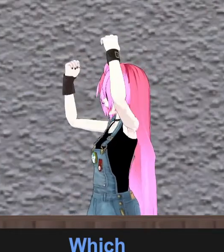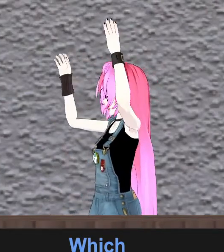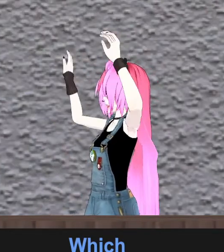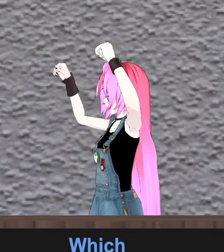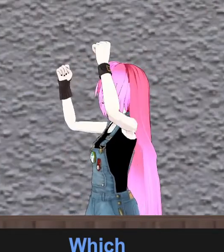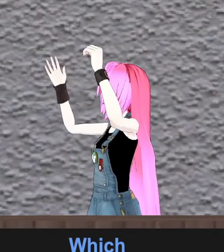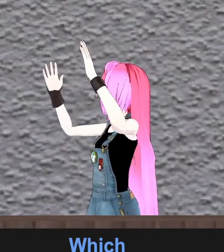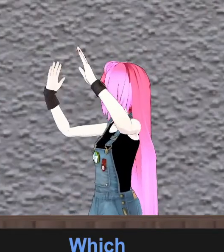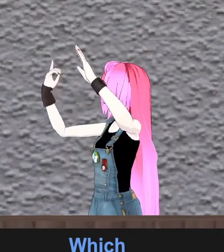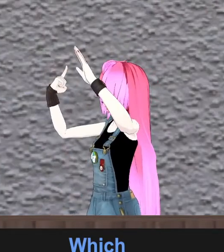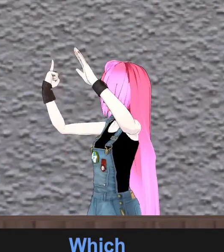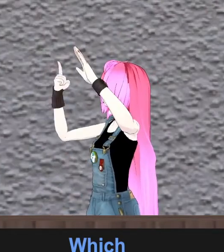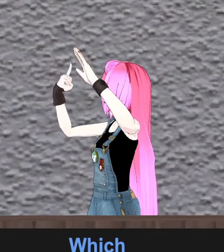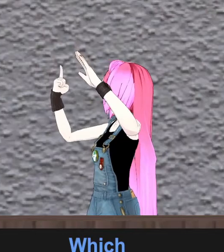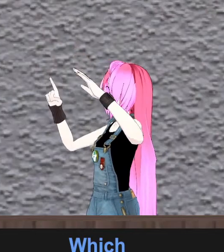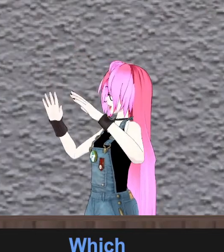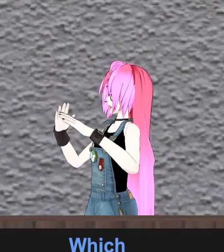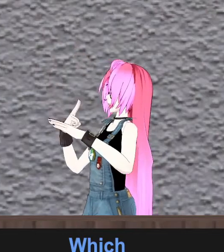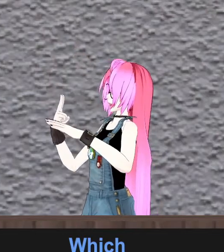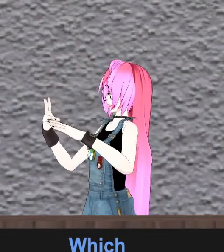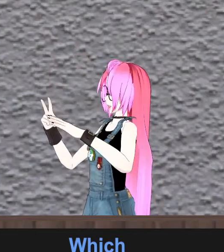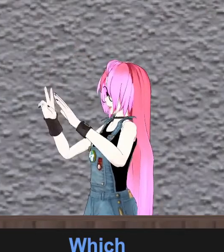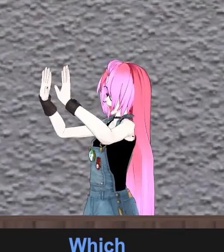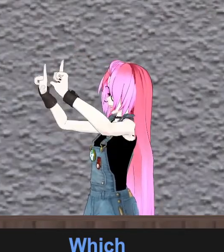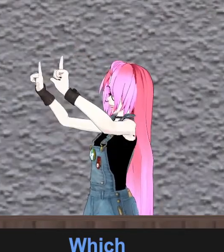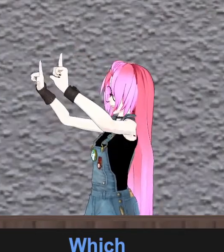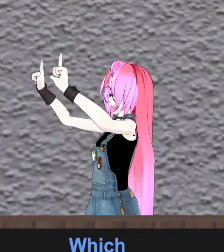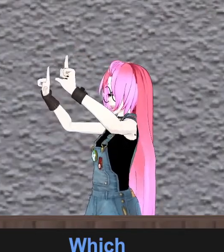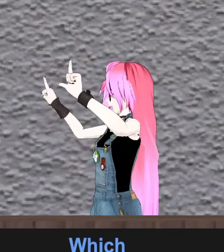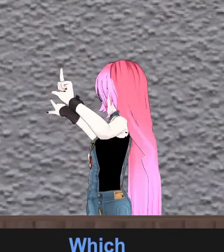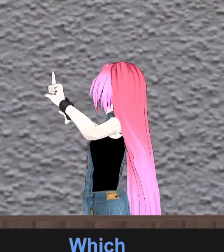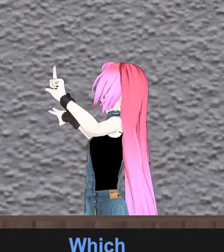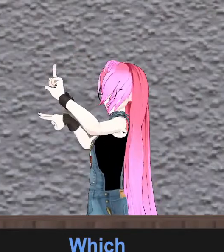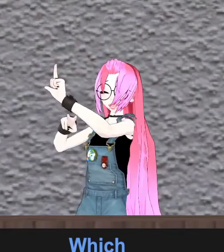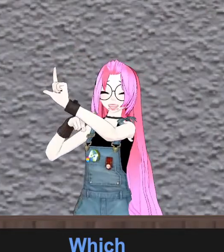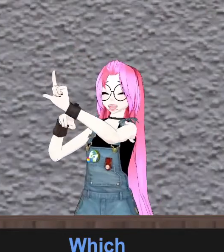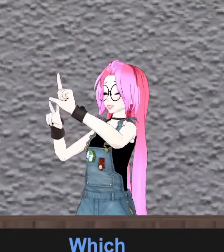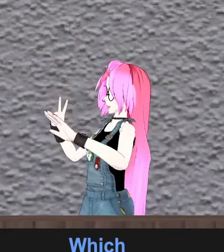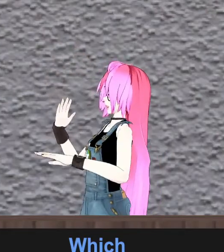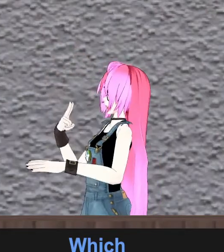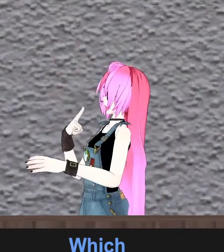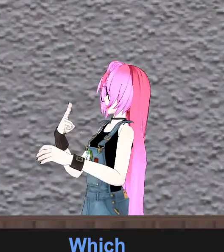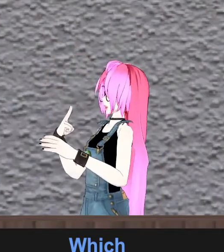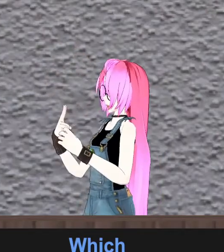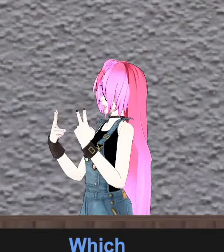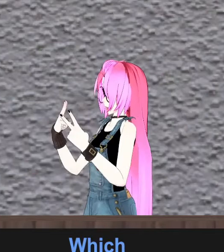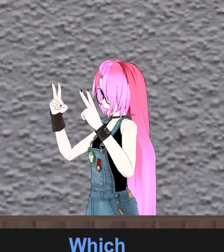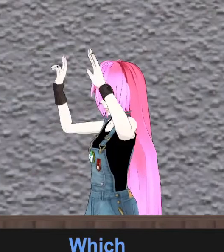officers have sirens, as in the lights. Deaf people are able to see it in their mirrors and check, and they're much more vigilant in